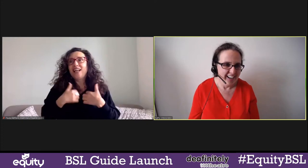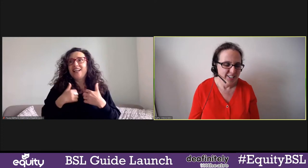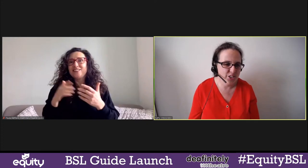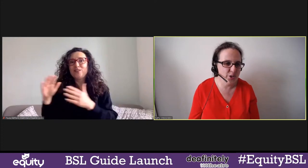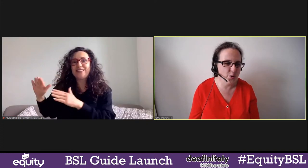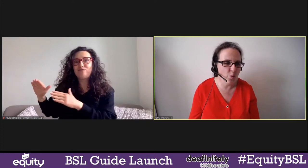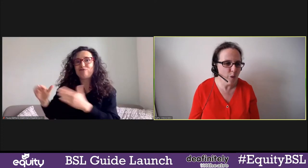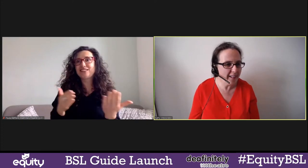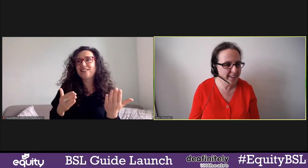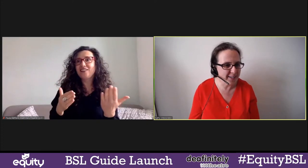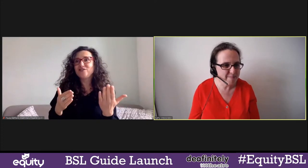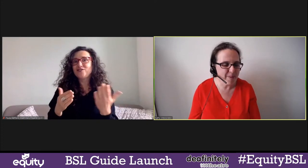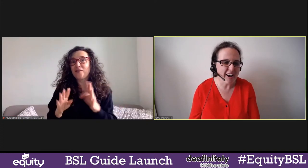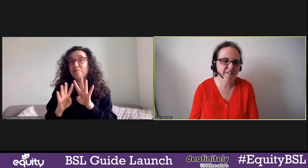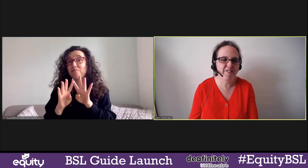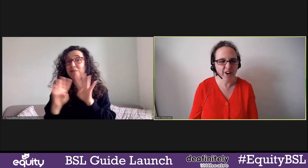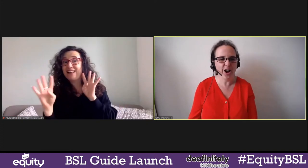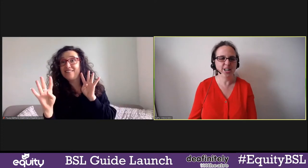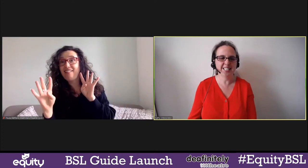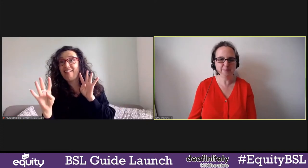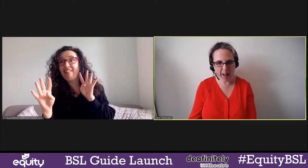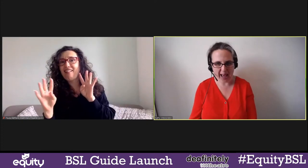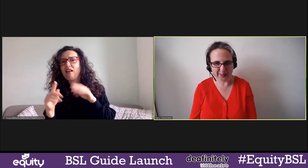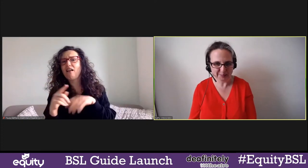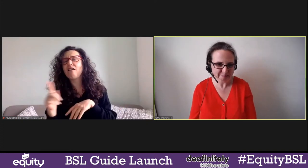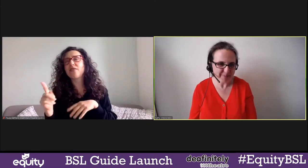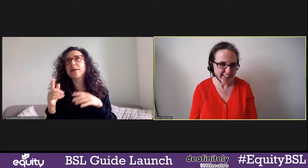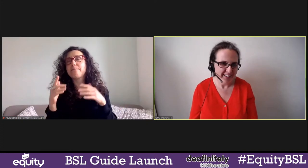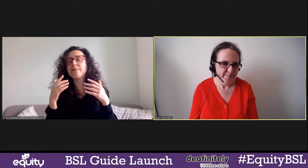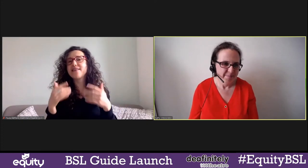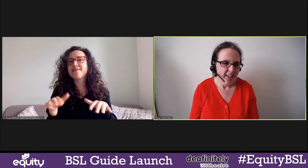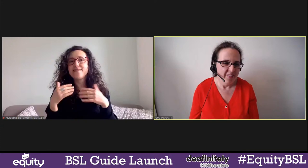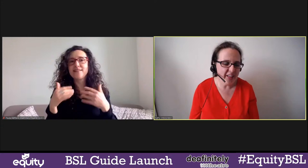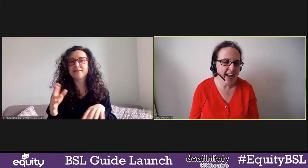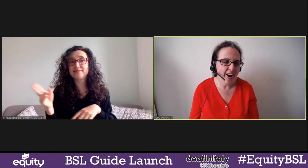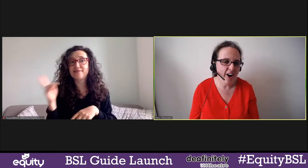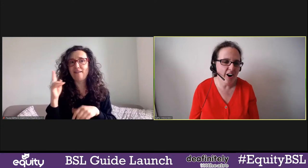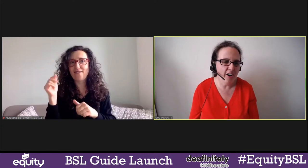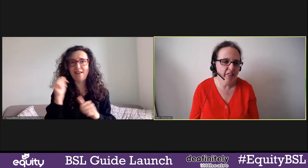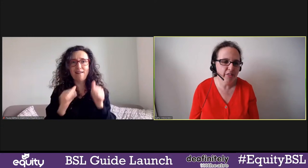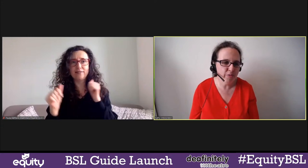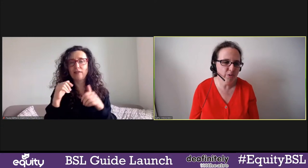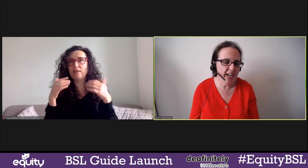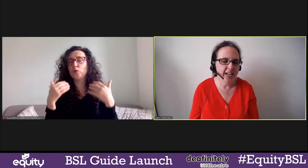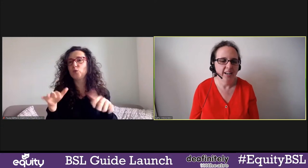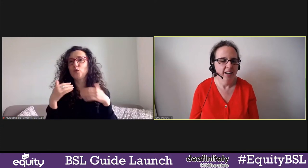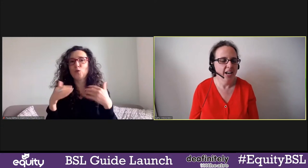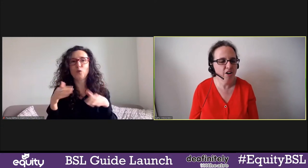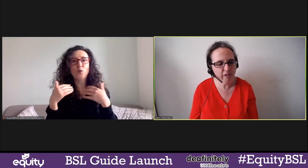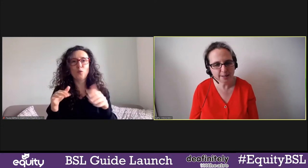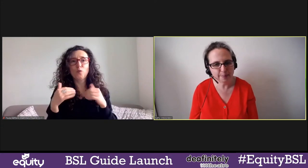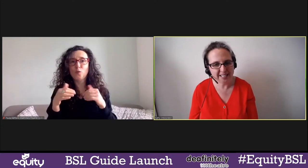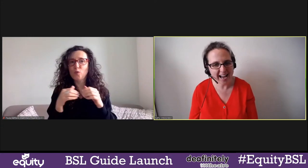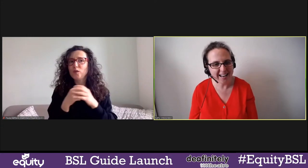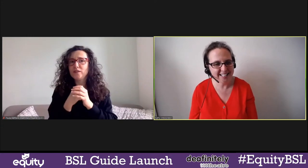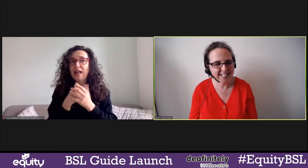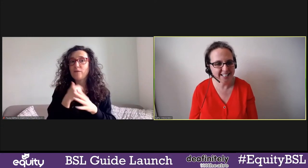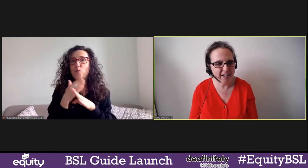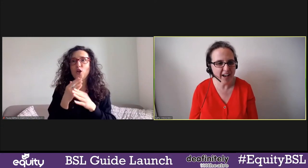to welcome my first panel. They are three incredibly talented deaf